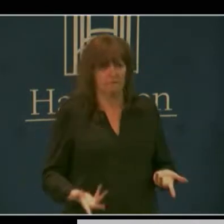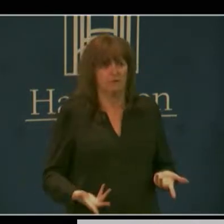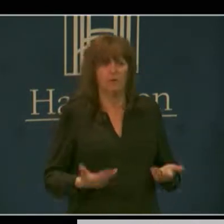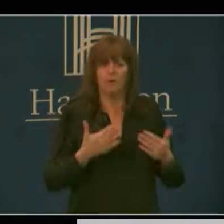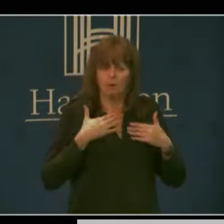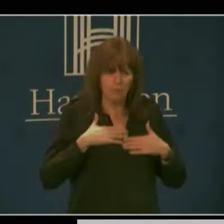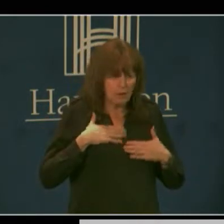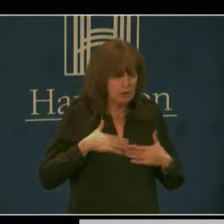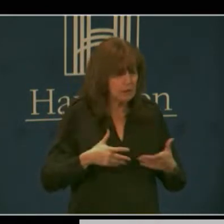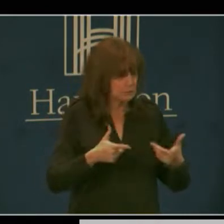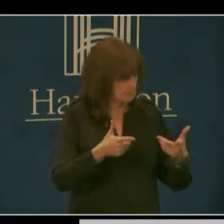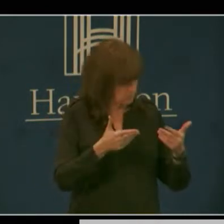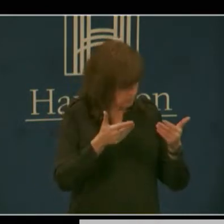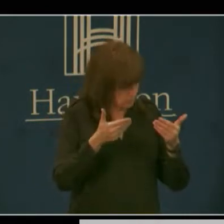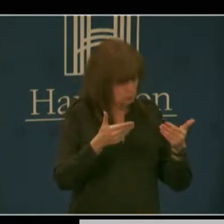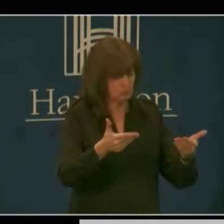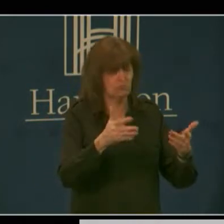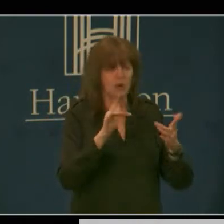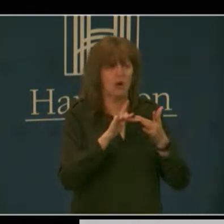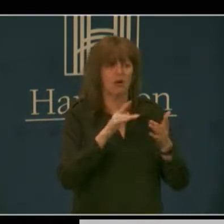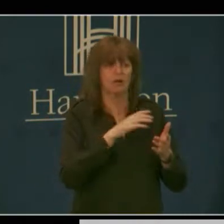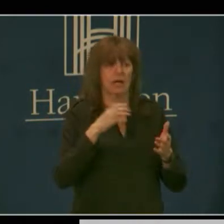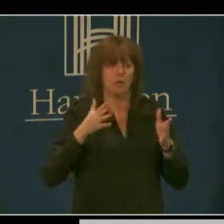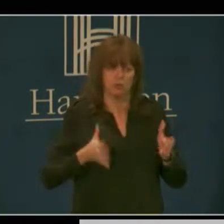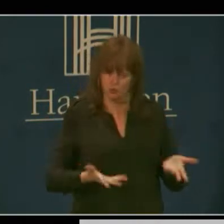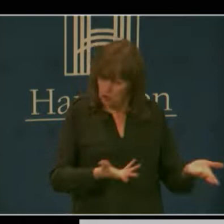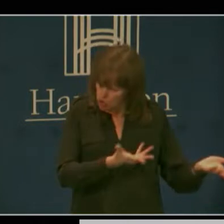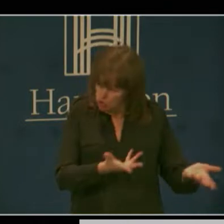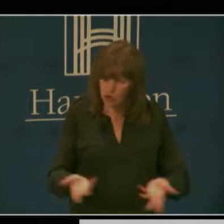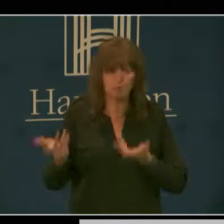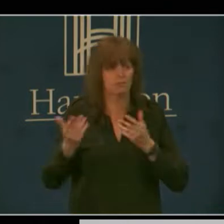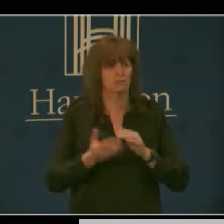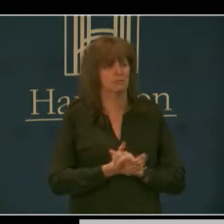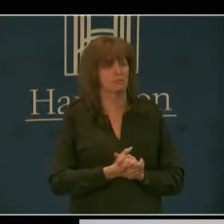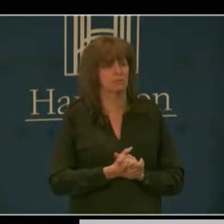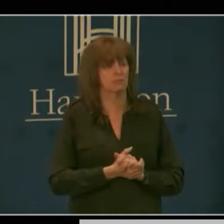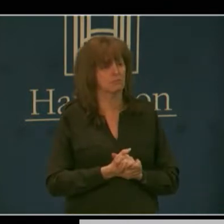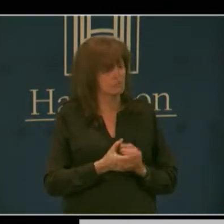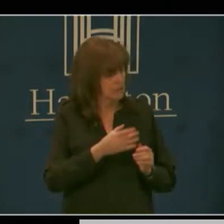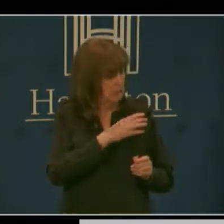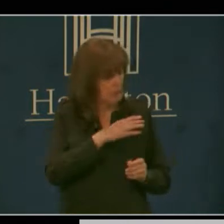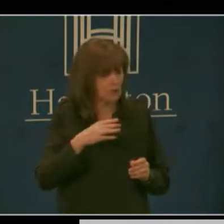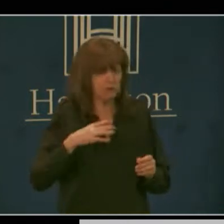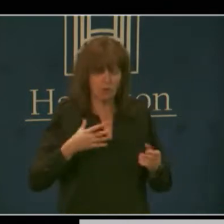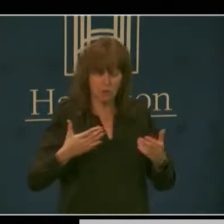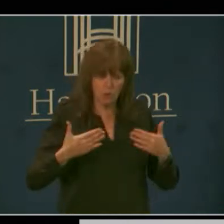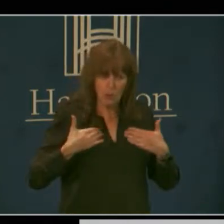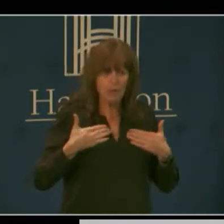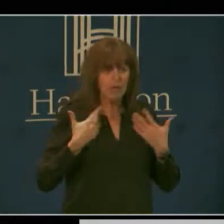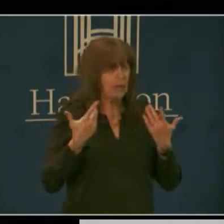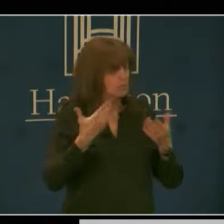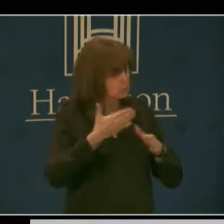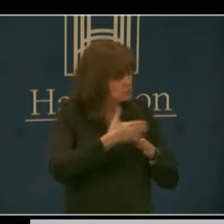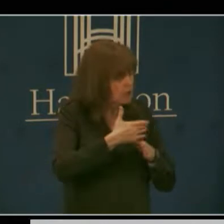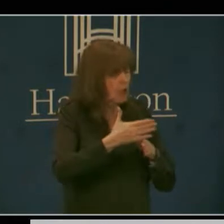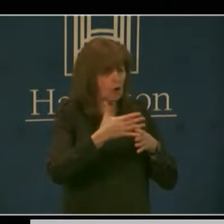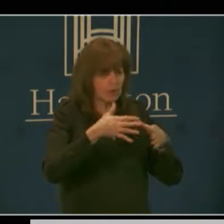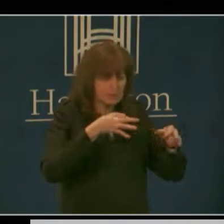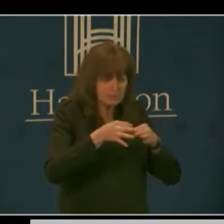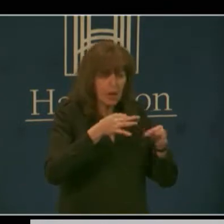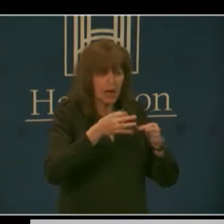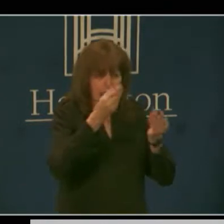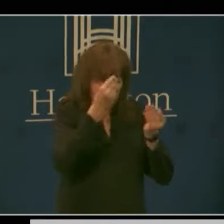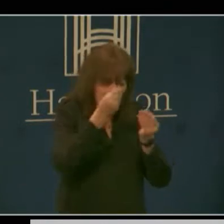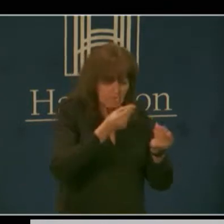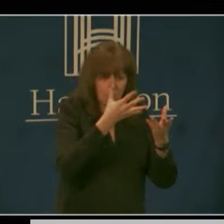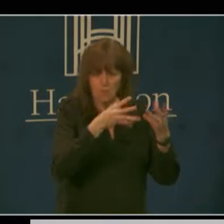fantastic. They're very engaged. They have all the information that we are sharing here. They have all that information as well. So